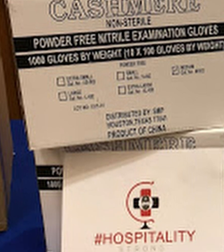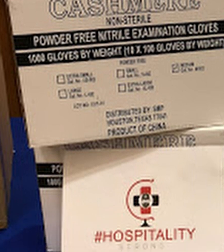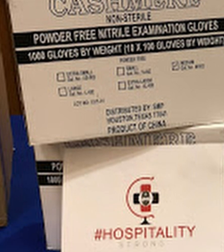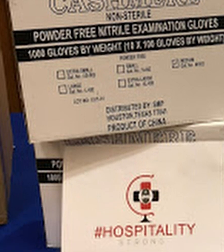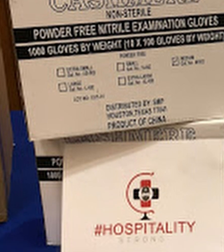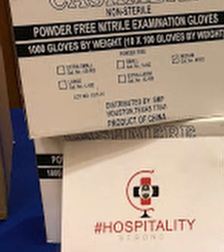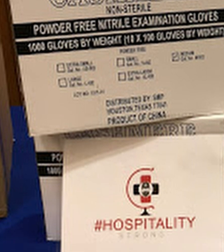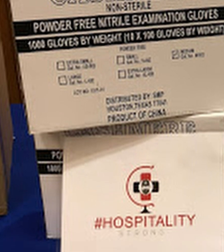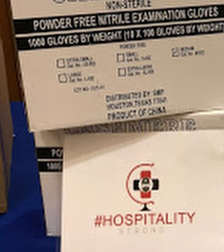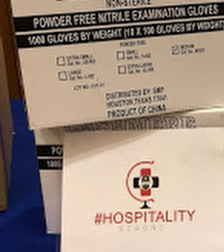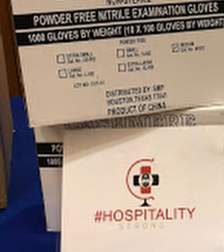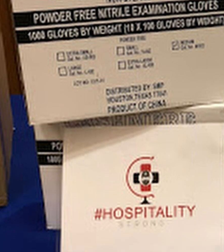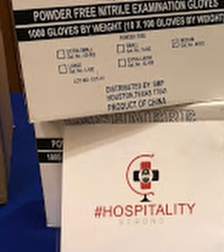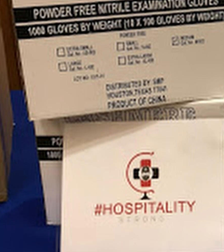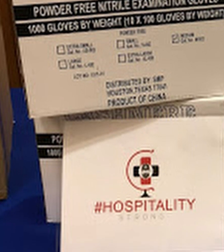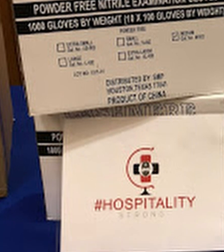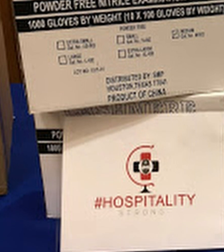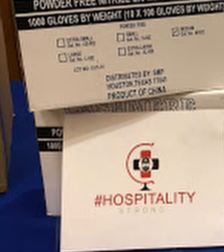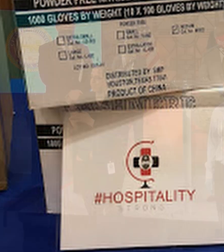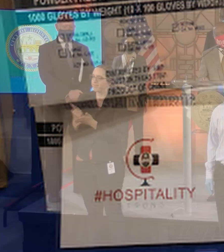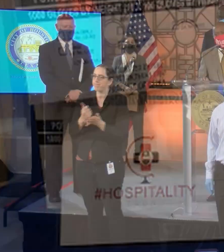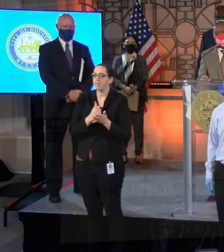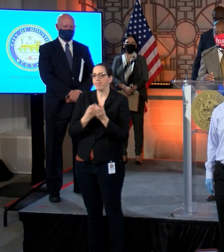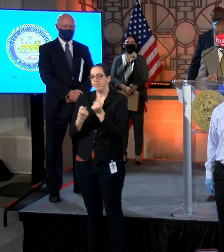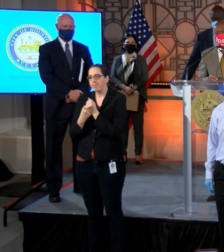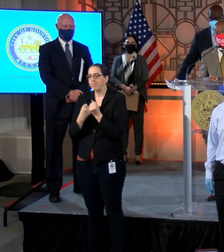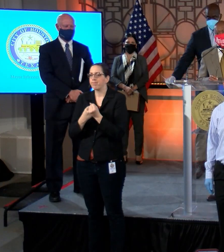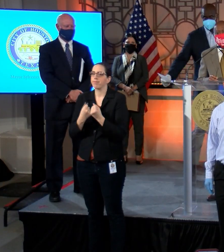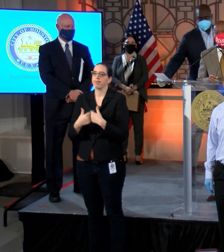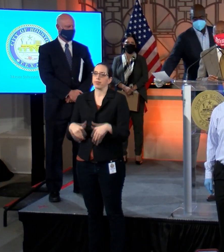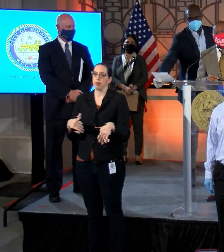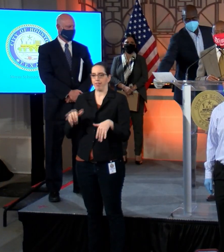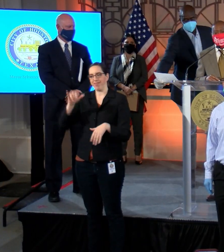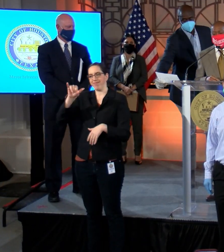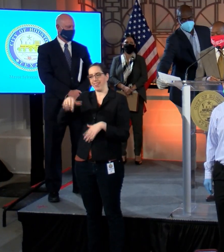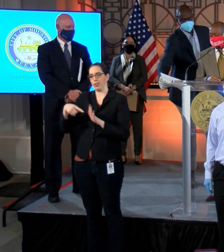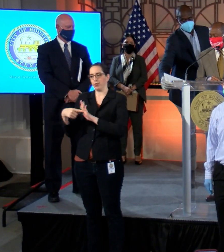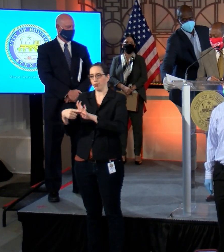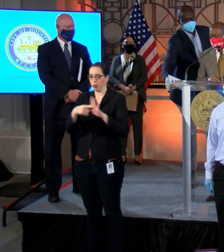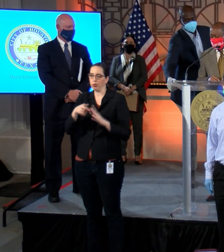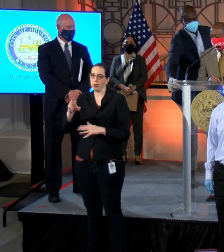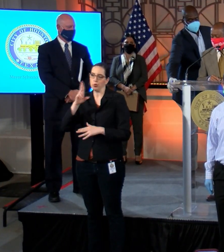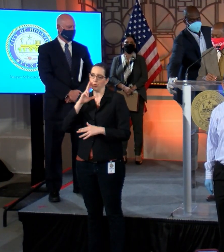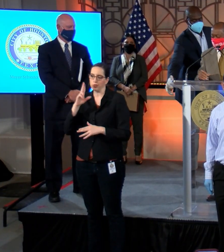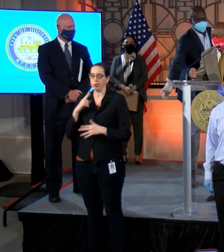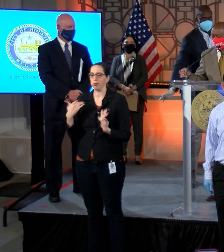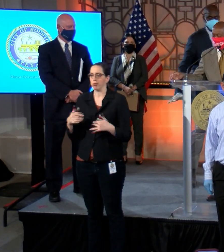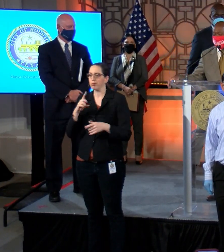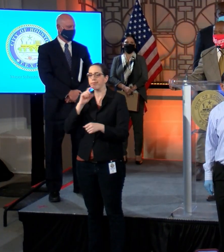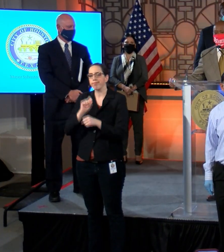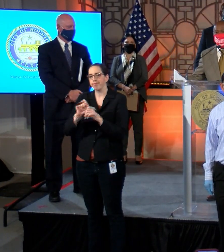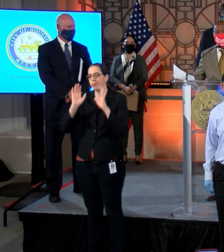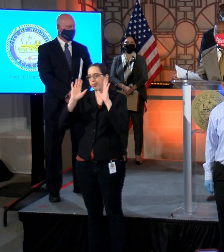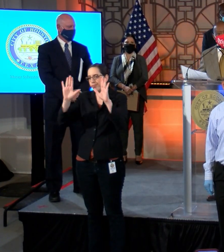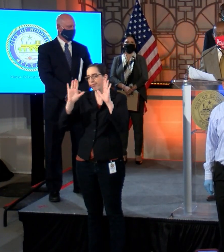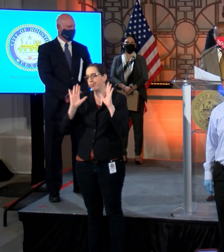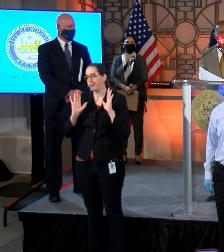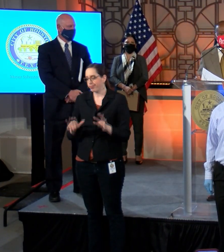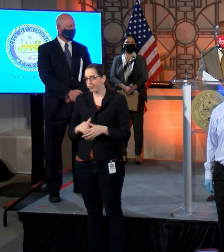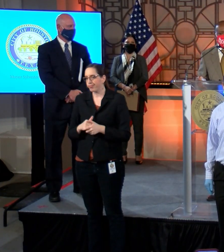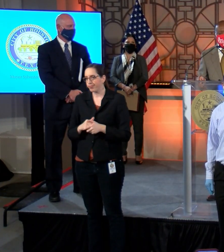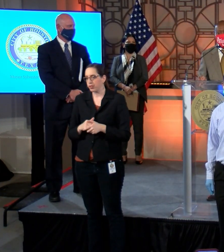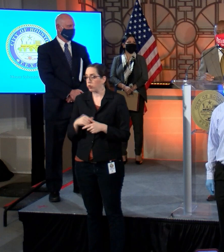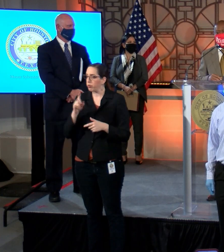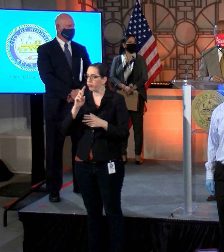very thankful for all of their help and their support. This is what makes Houston the great city that it is,